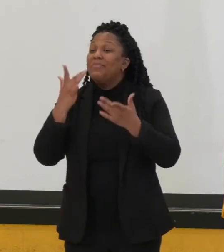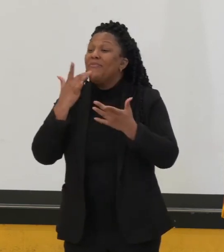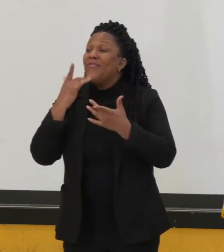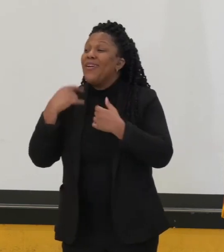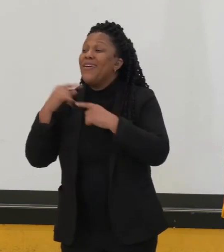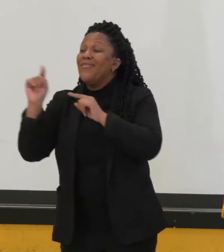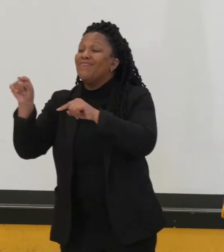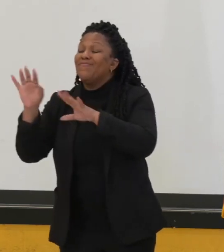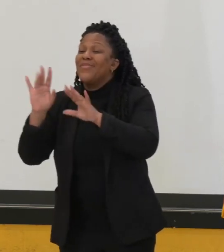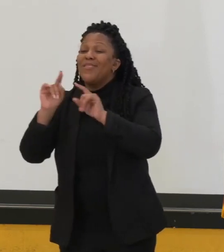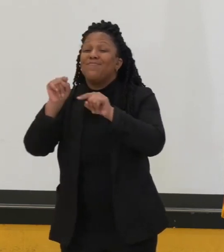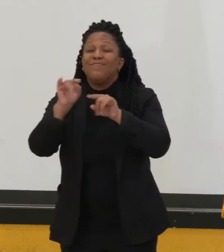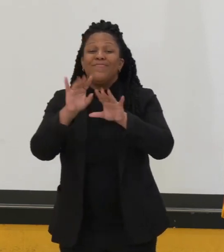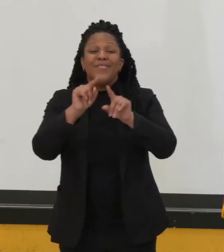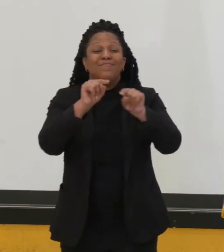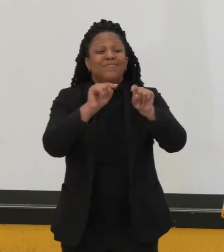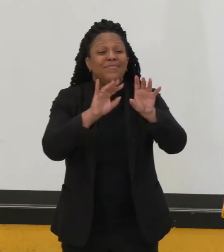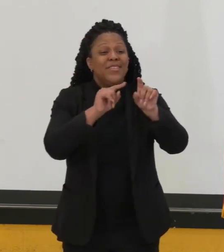about